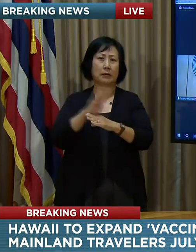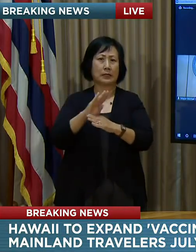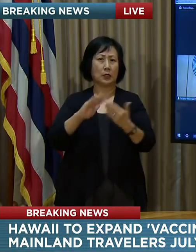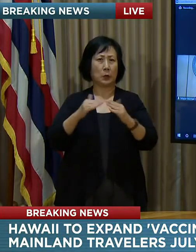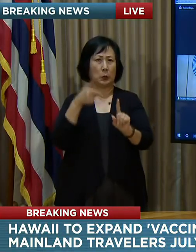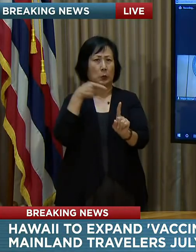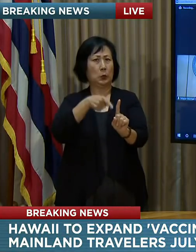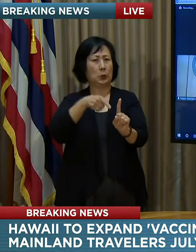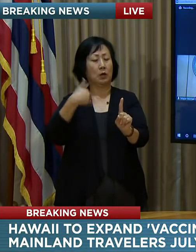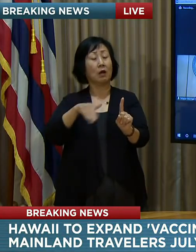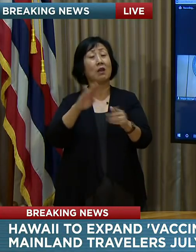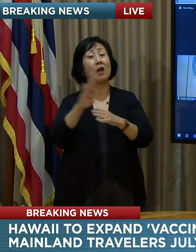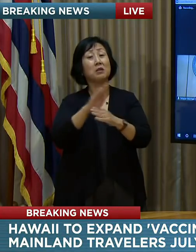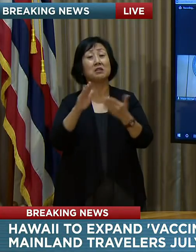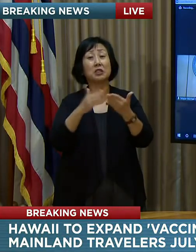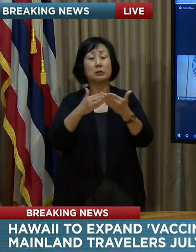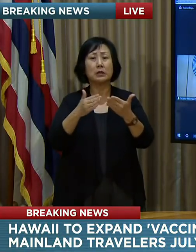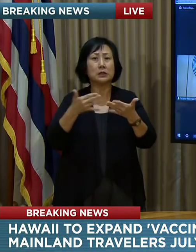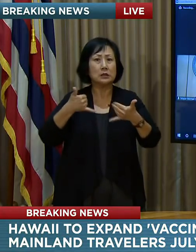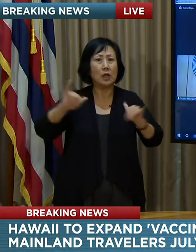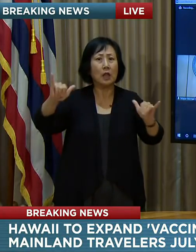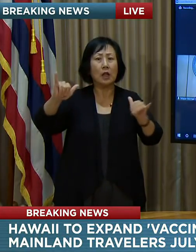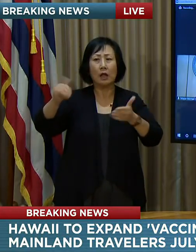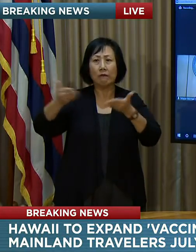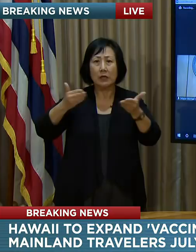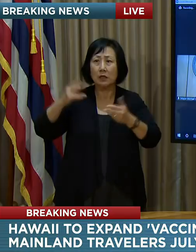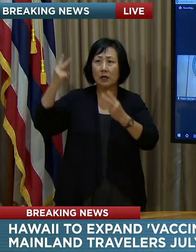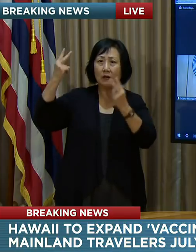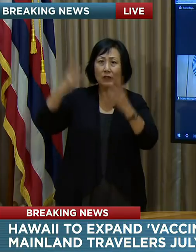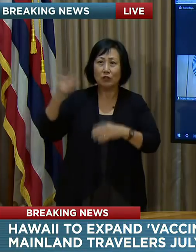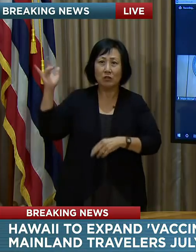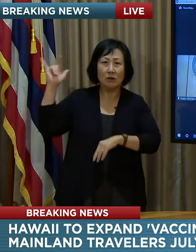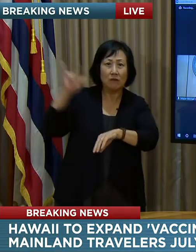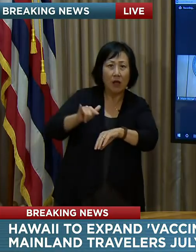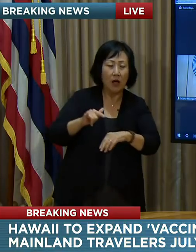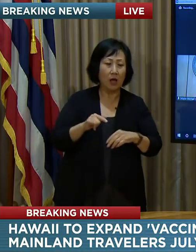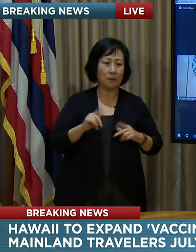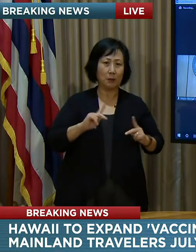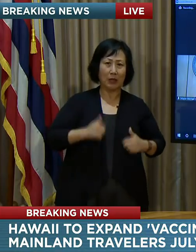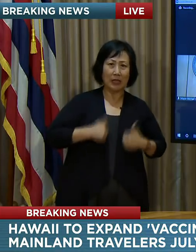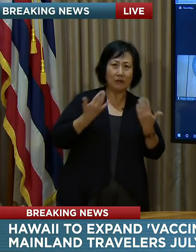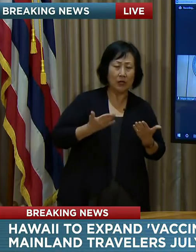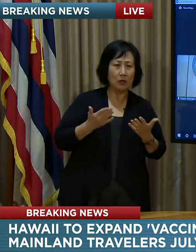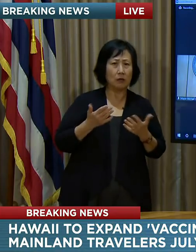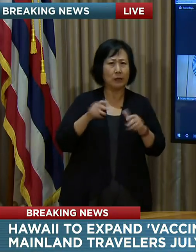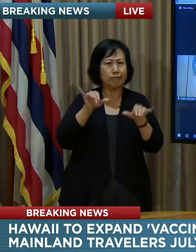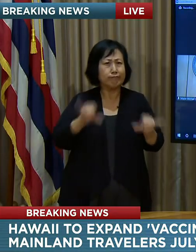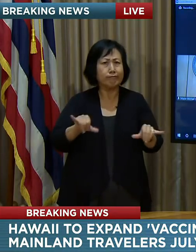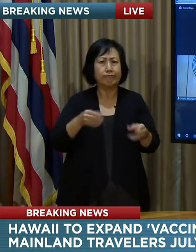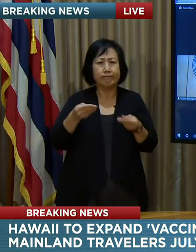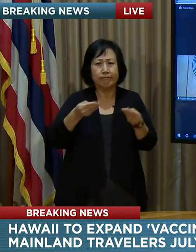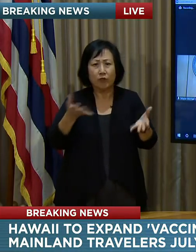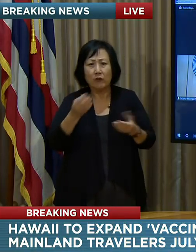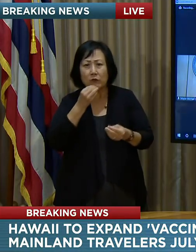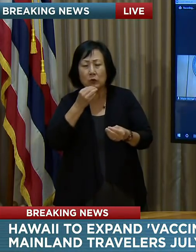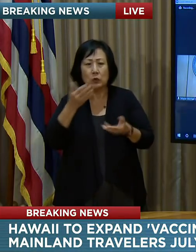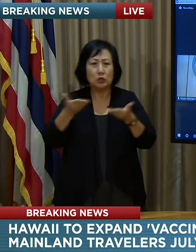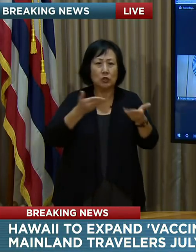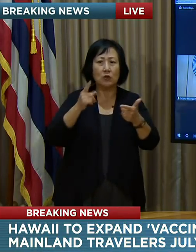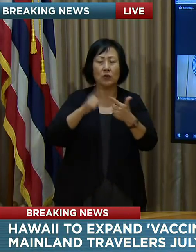this. They've been able to serve the visitors and residents alike in food service, in